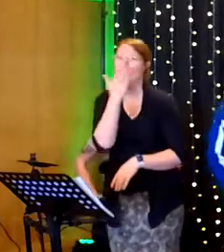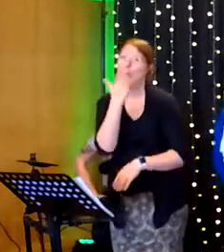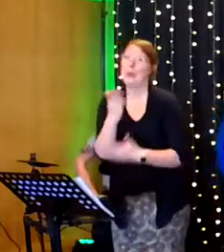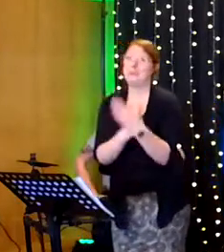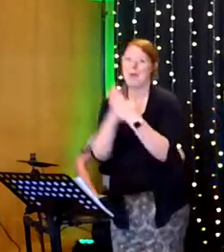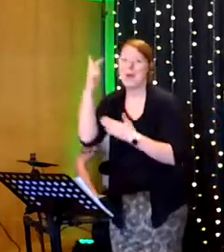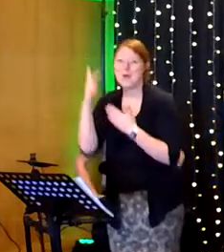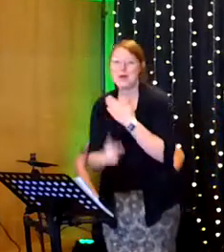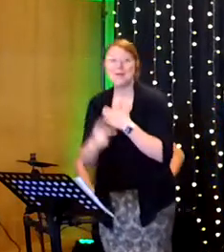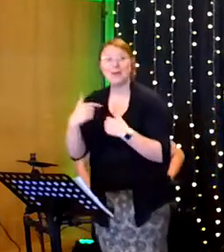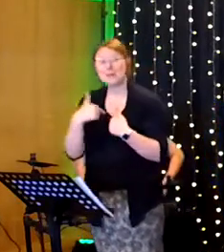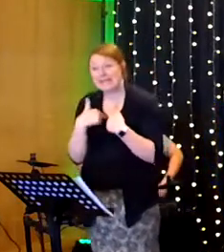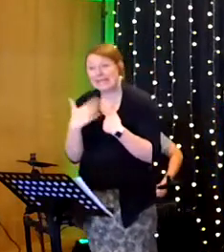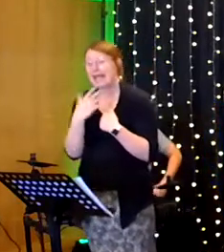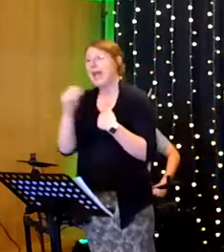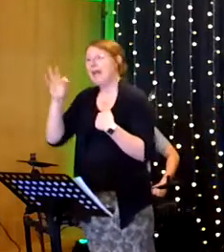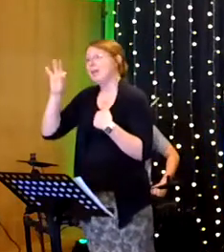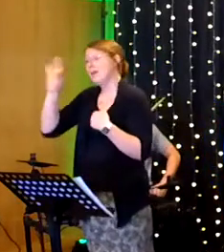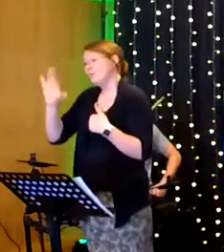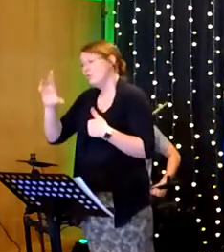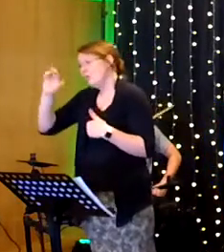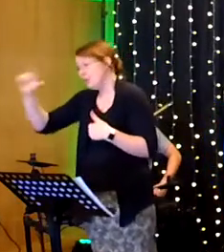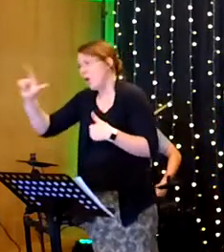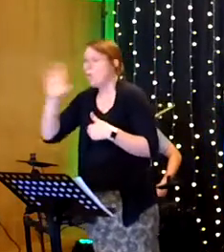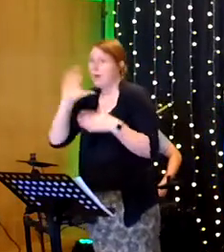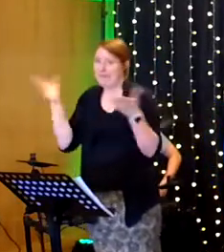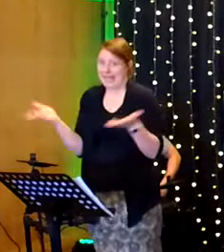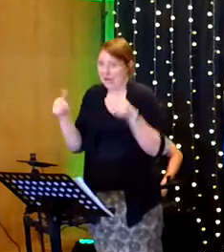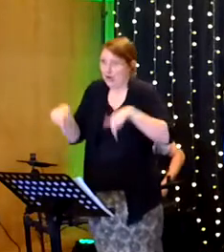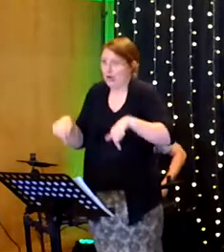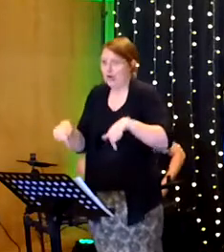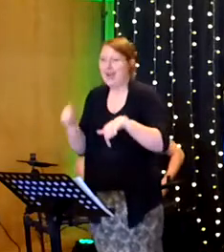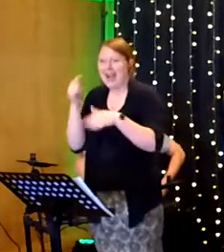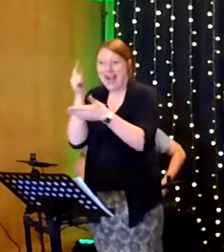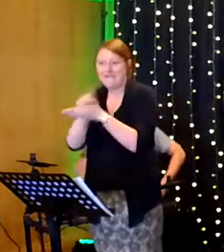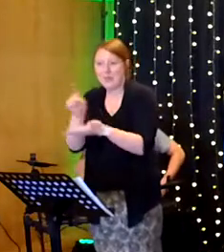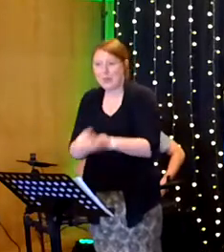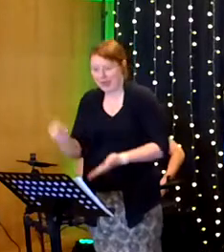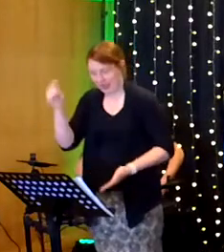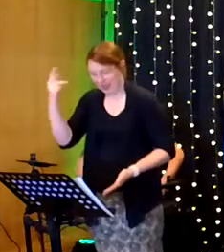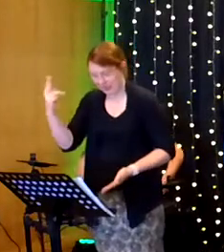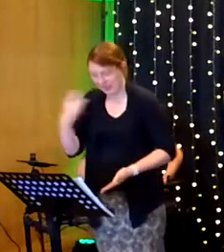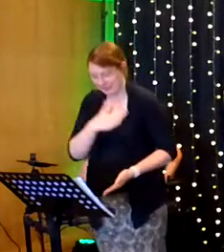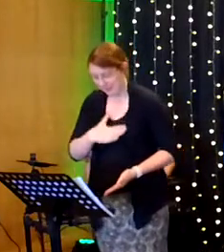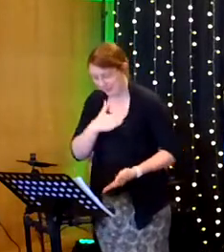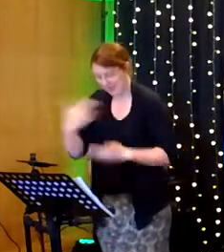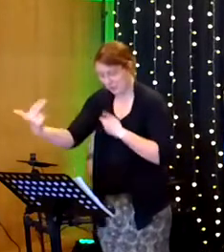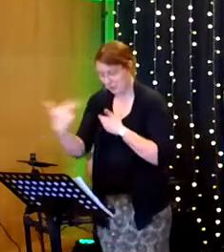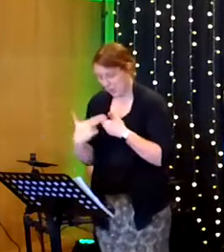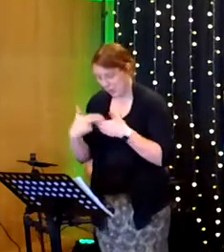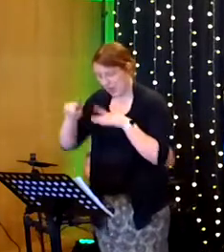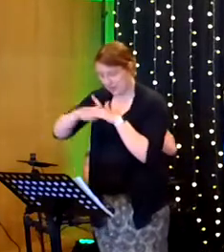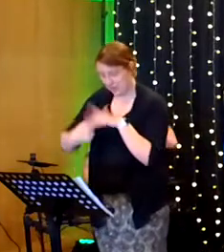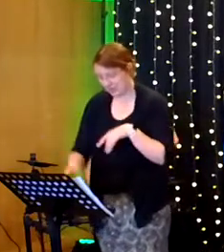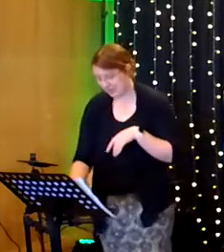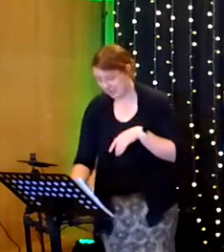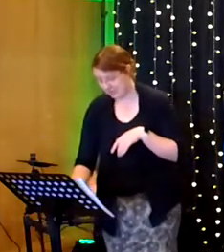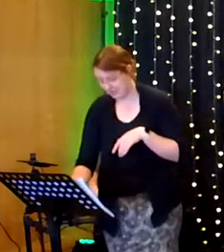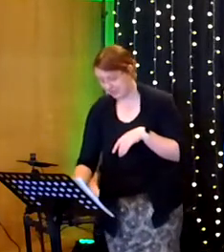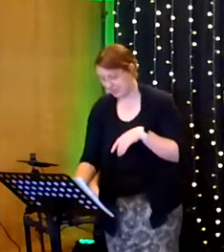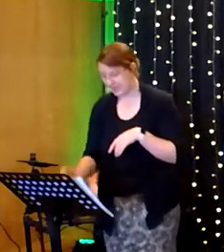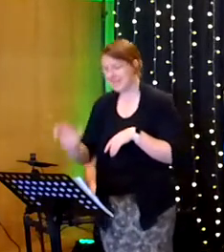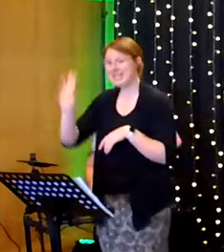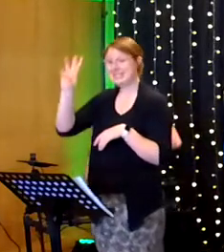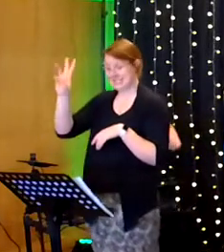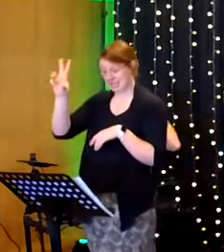And Rachel and I and a whole bunch of us are going to be here every Thursday night, and it's going to be wonderful. So come join us for that. That starts at 6:30 on the